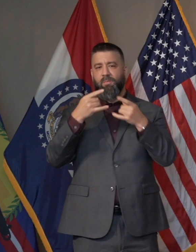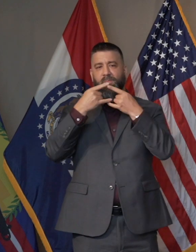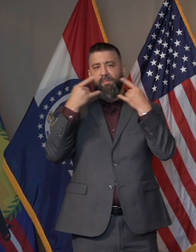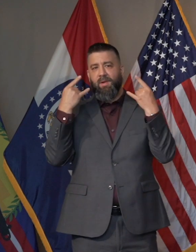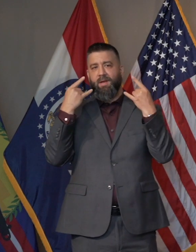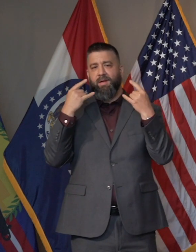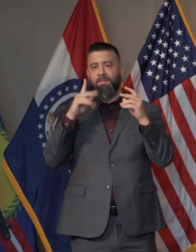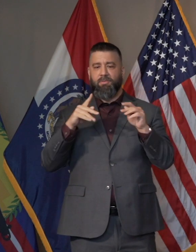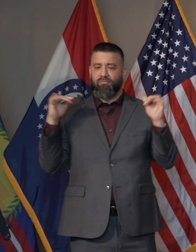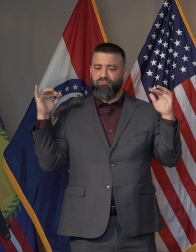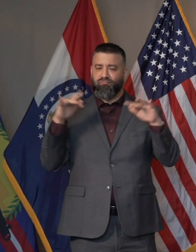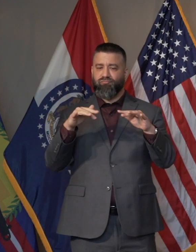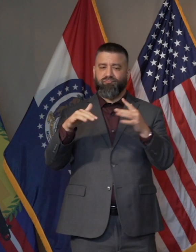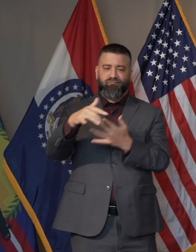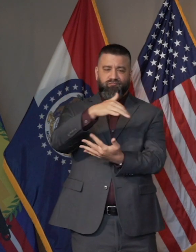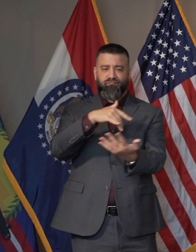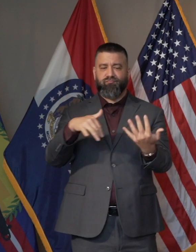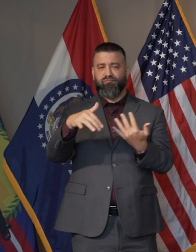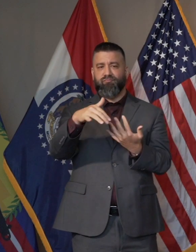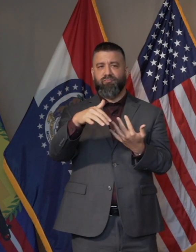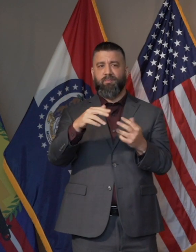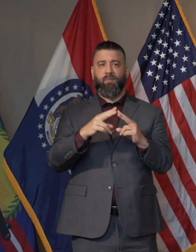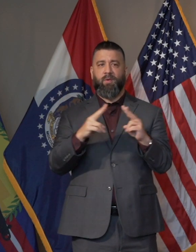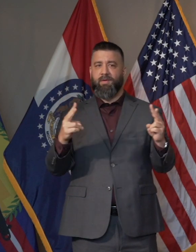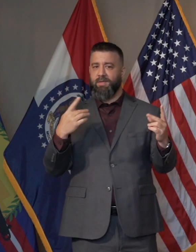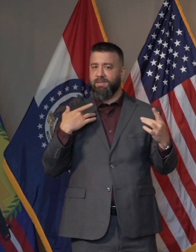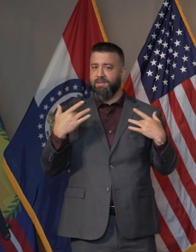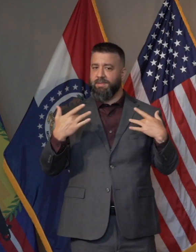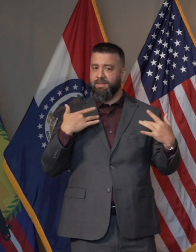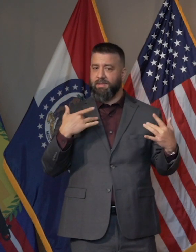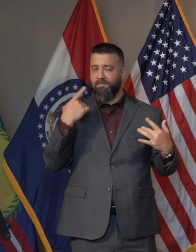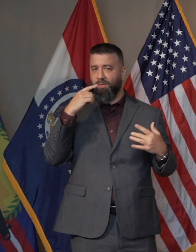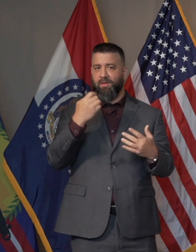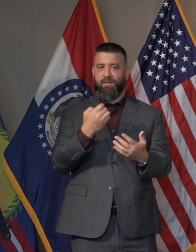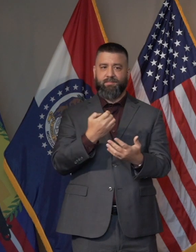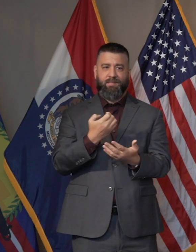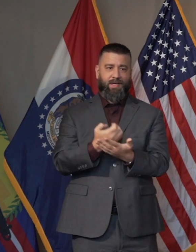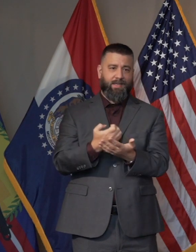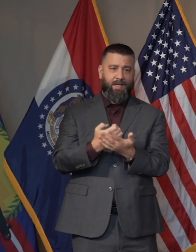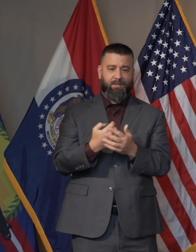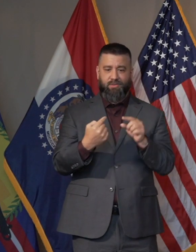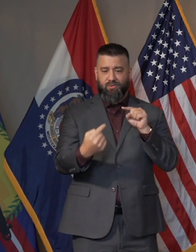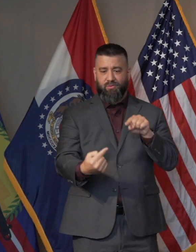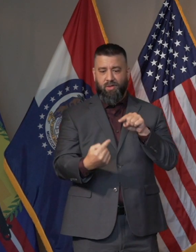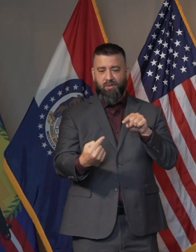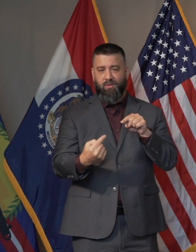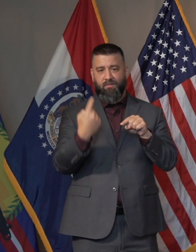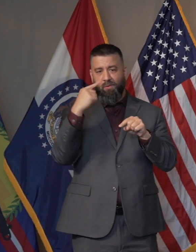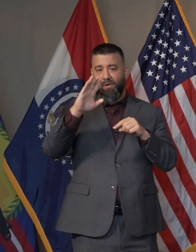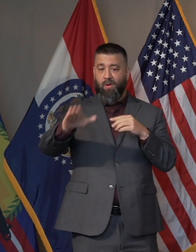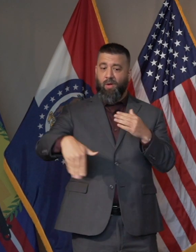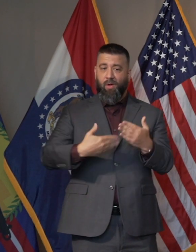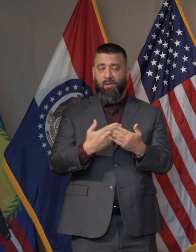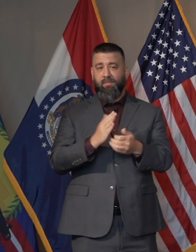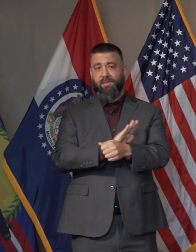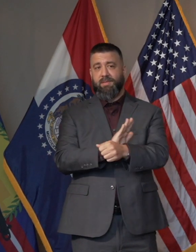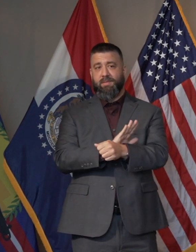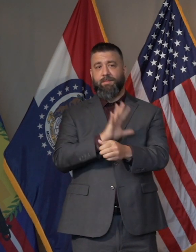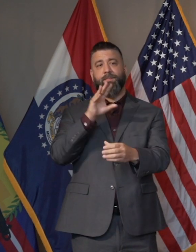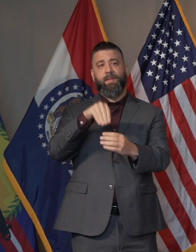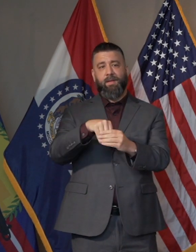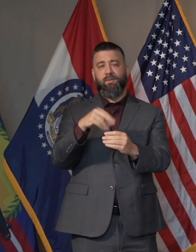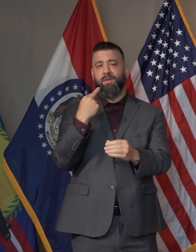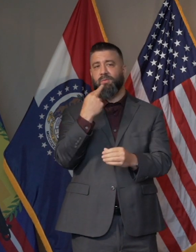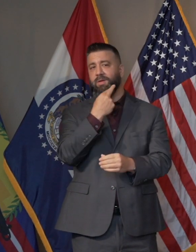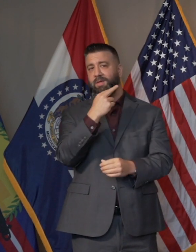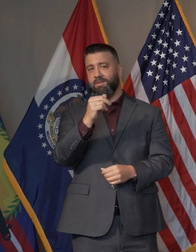people to gather together. We are very sensitive to the economic plight of all of our businesses, including restaurants